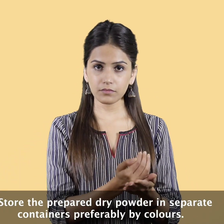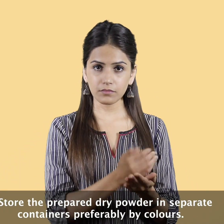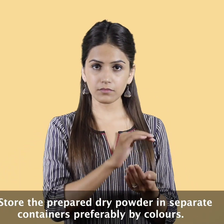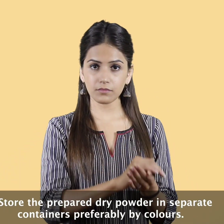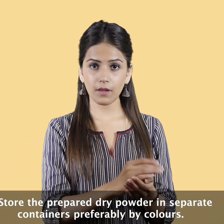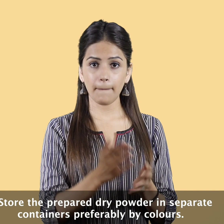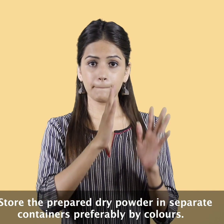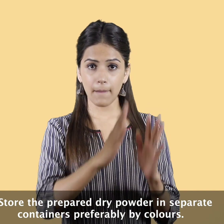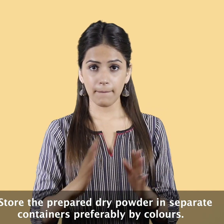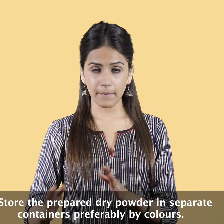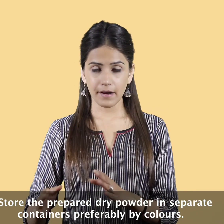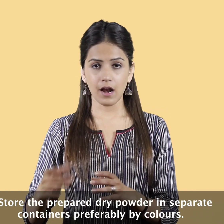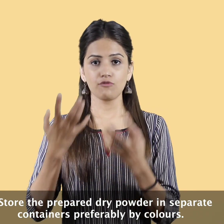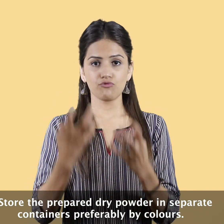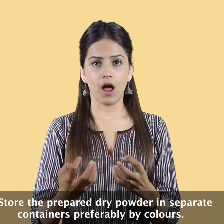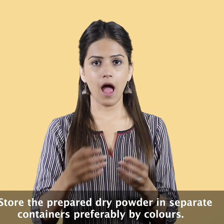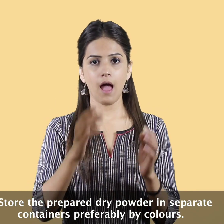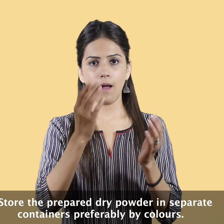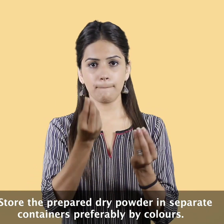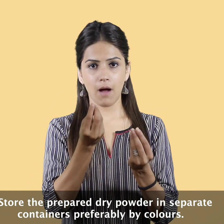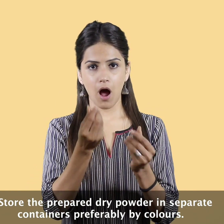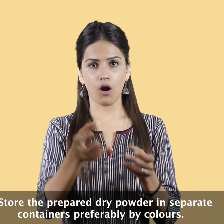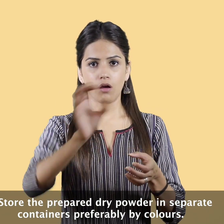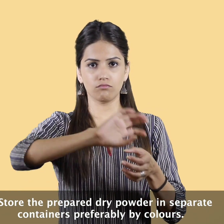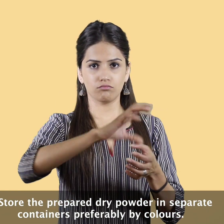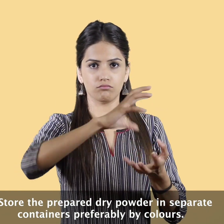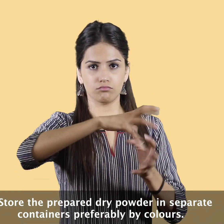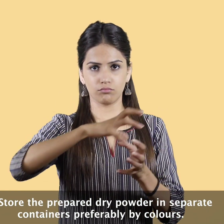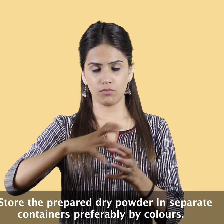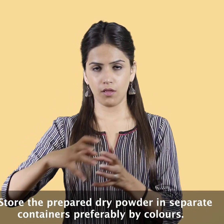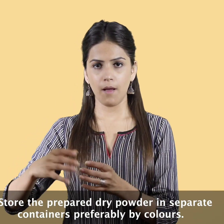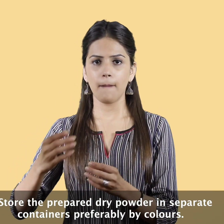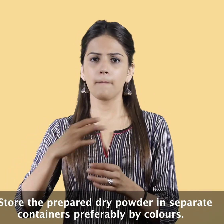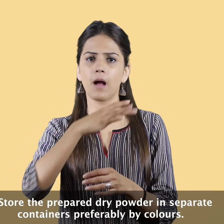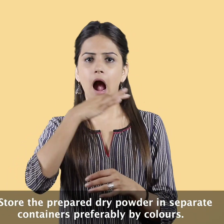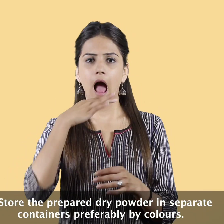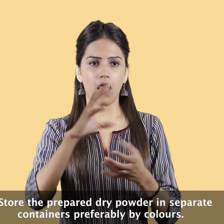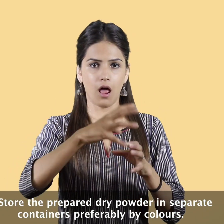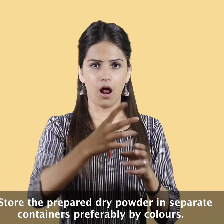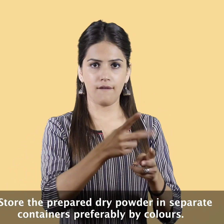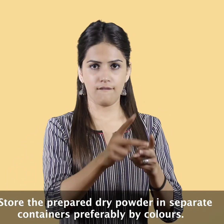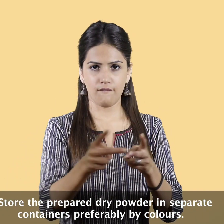Store the prepared dry powder in separate containers, preferably by colors.